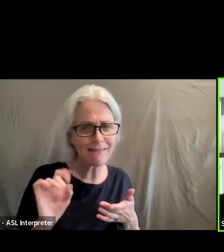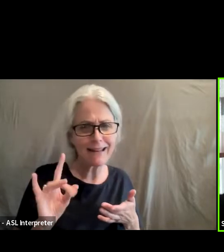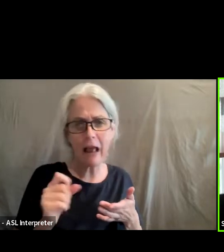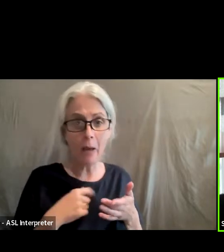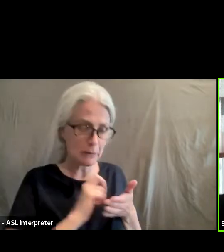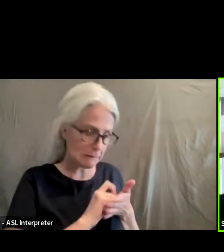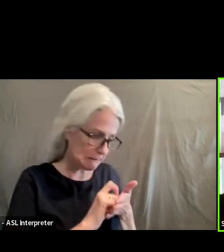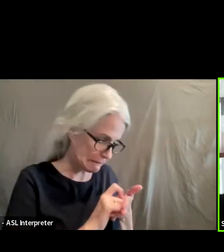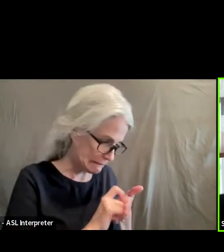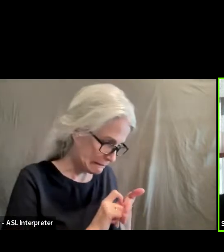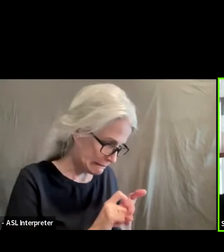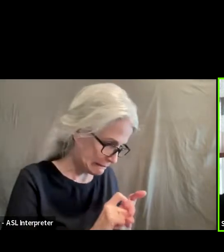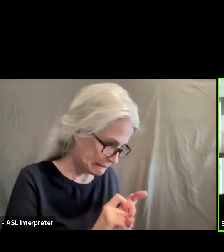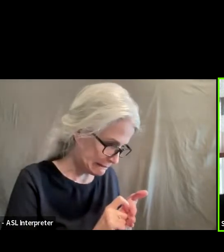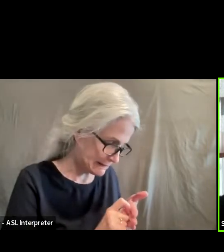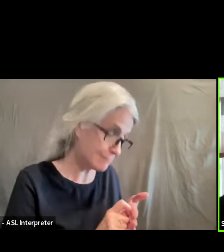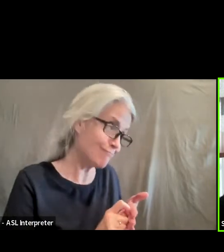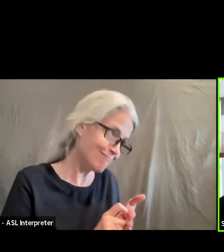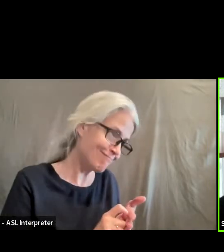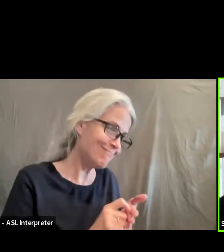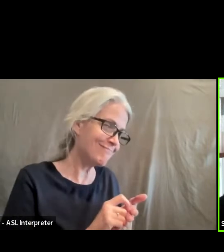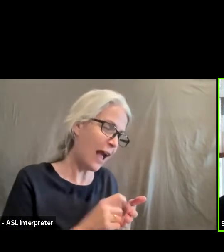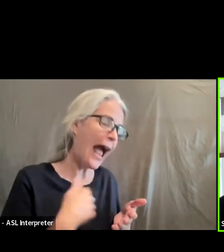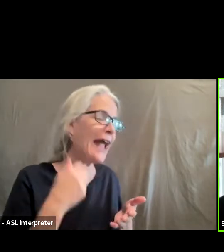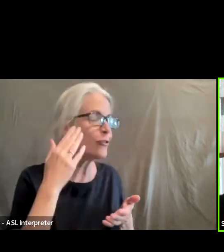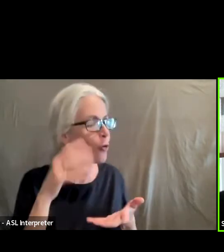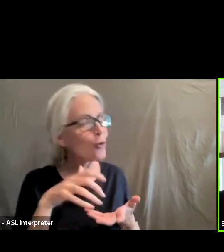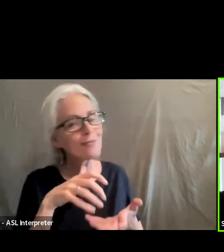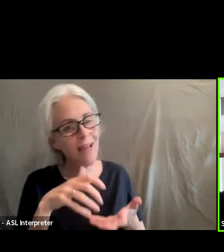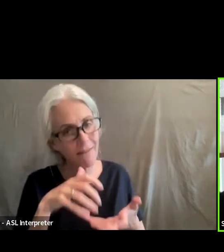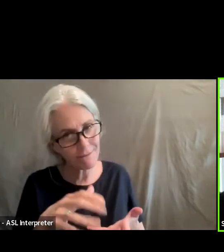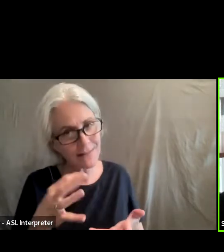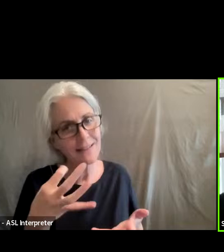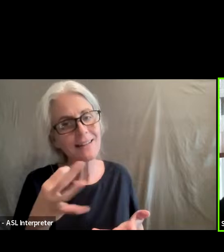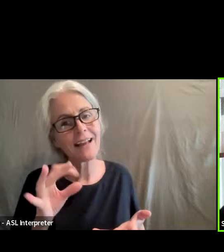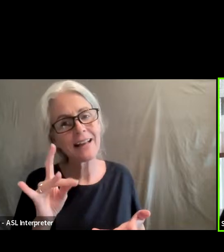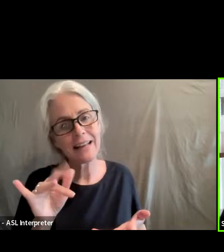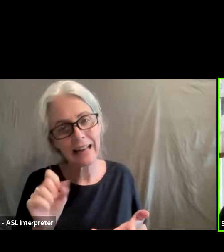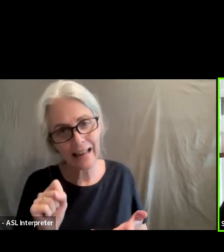this. It was in the 80s, actually. I know you guys are laughing. It was the 80s. Yeah.